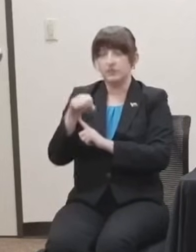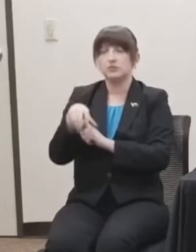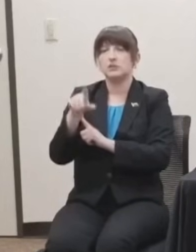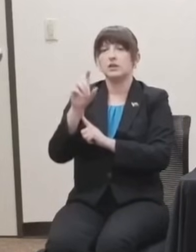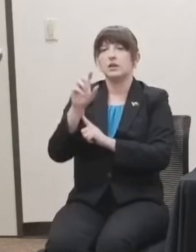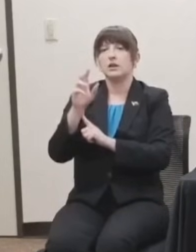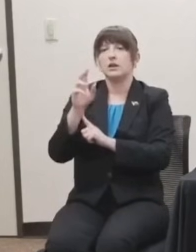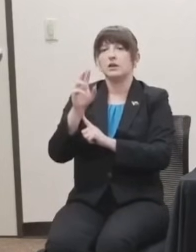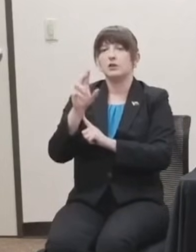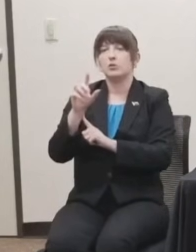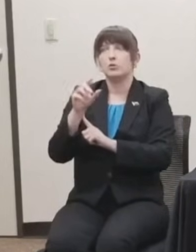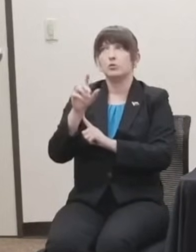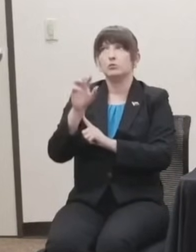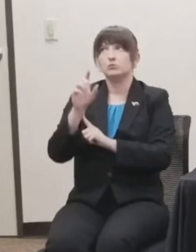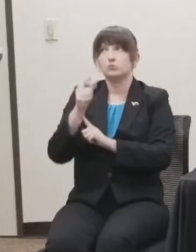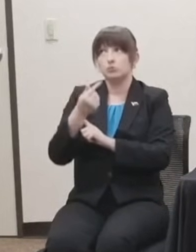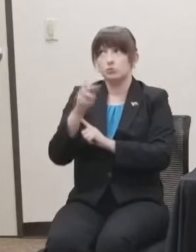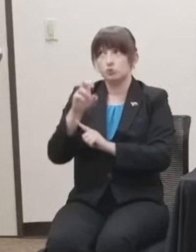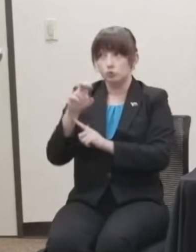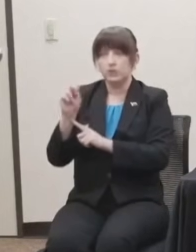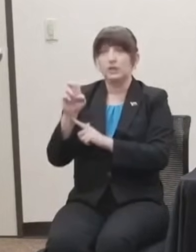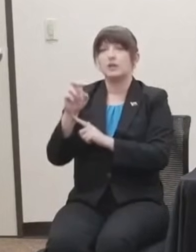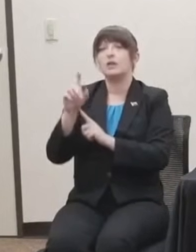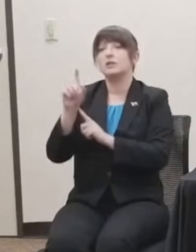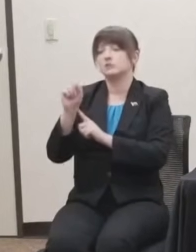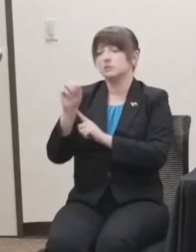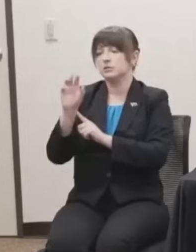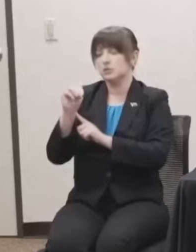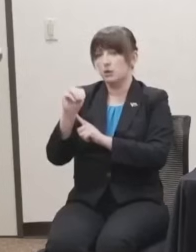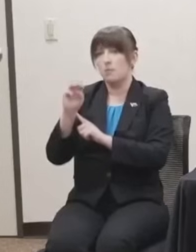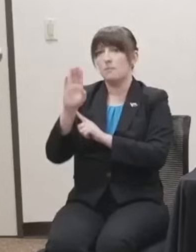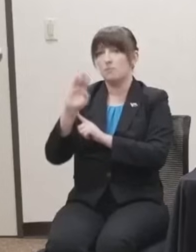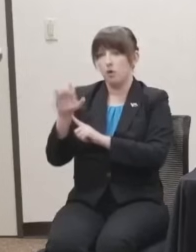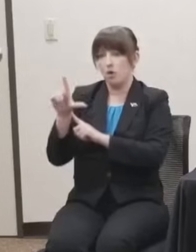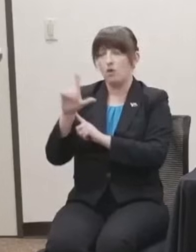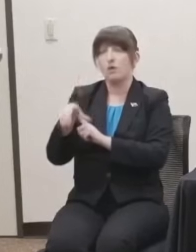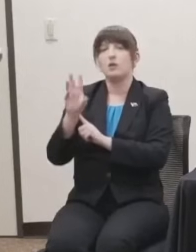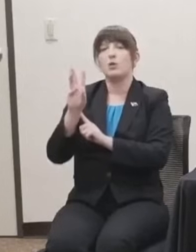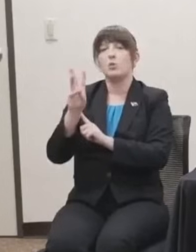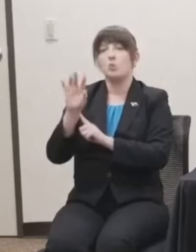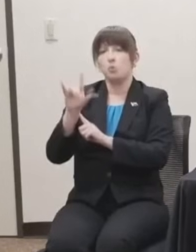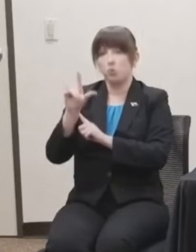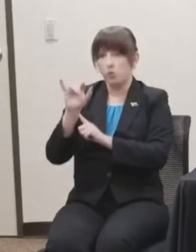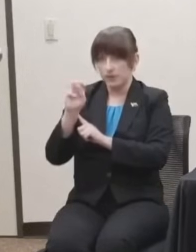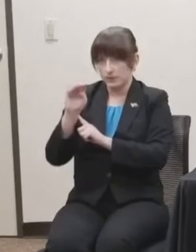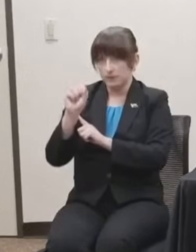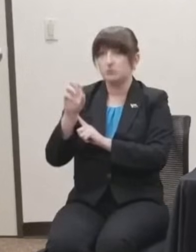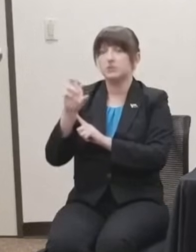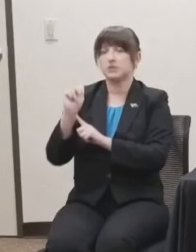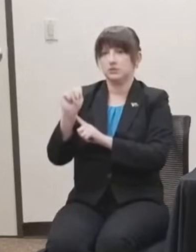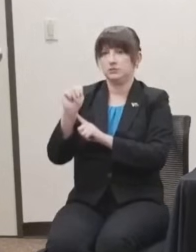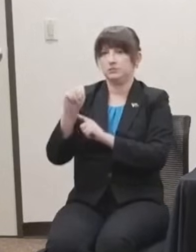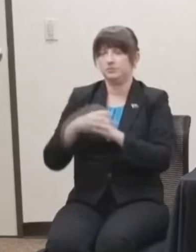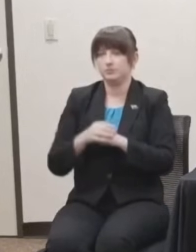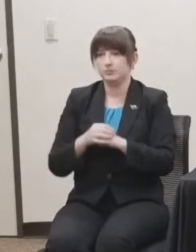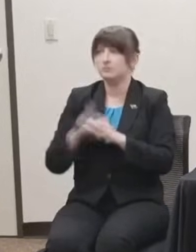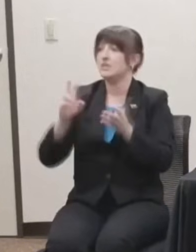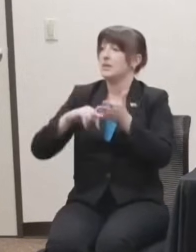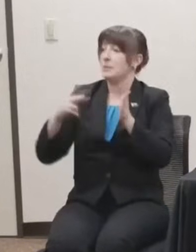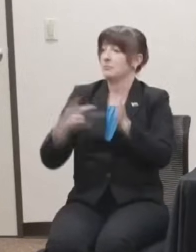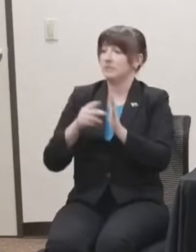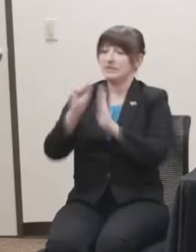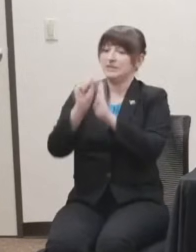Williamson. That means because of that the state is providing additional resources for those